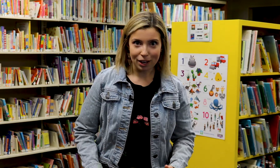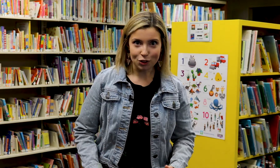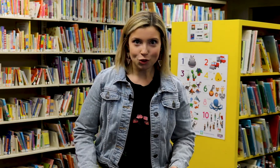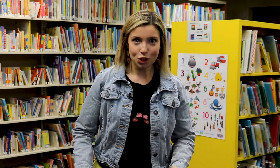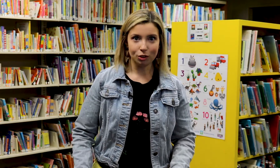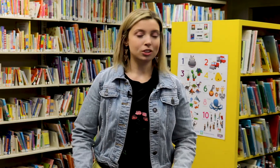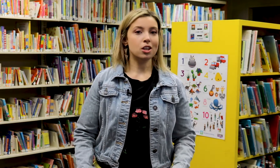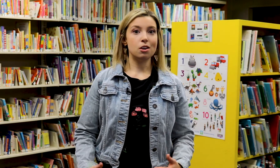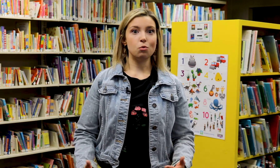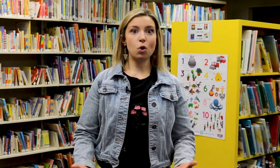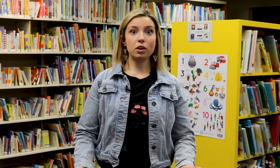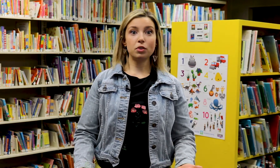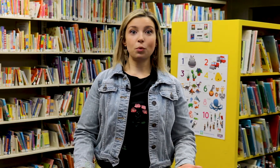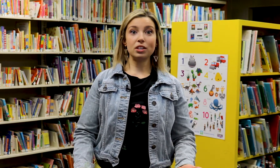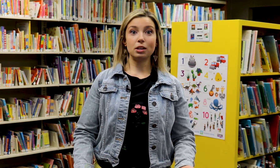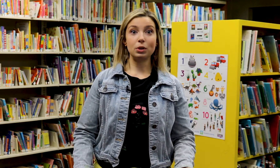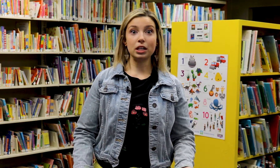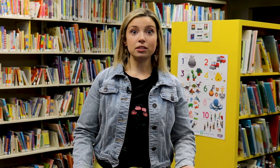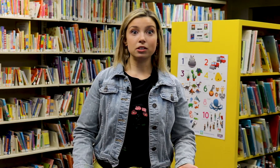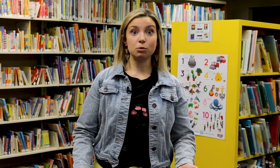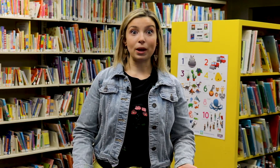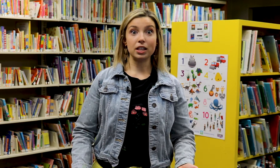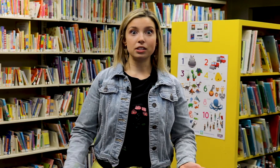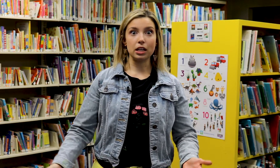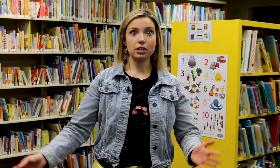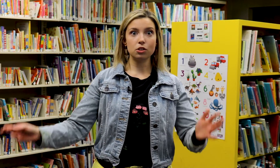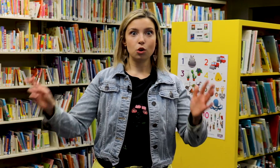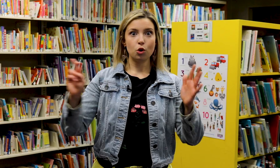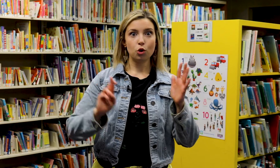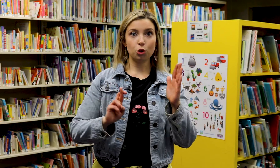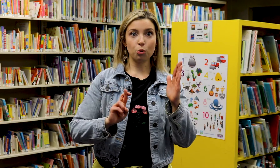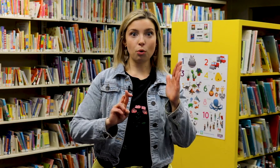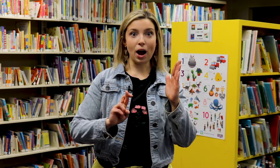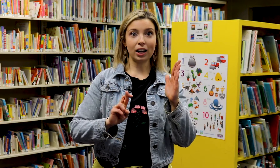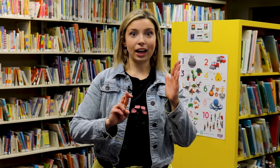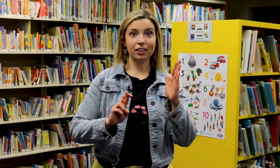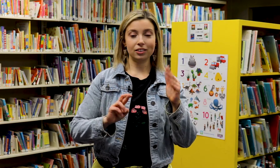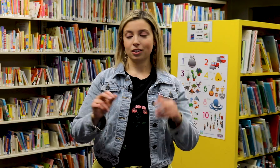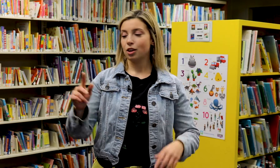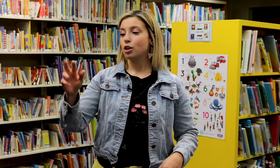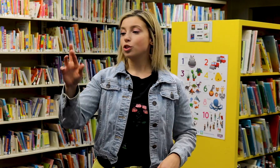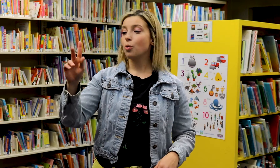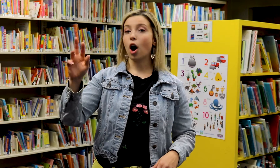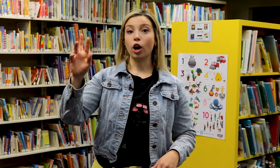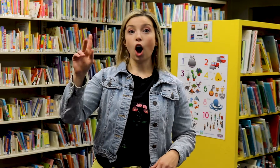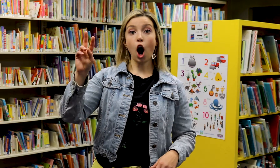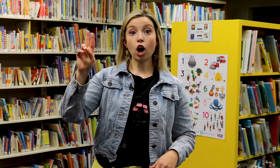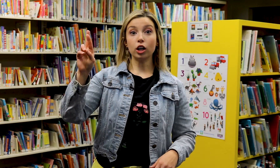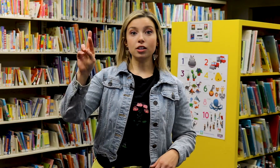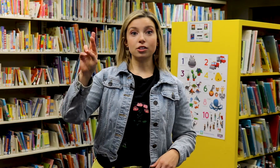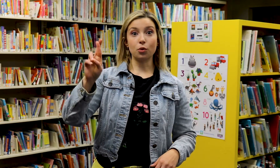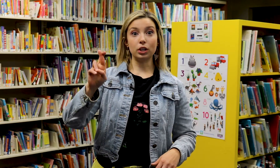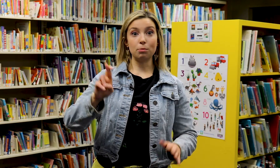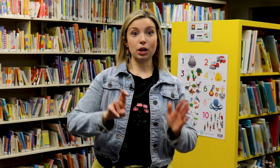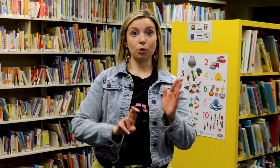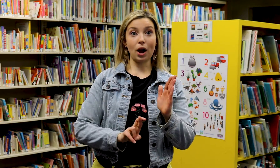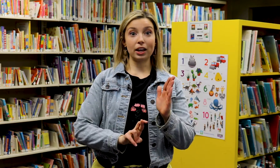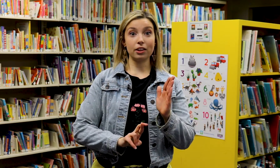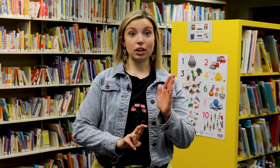space too. And one of the ways that we get to space is through a rocket. So our R is going to be our rocket that